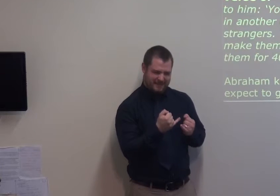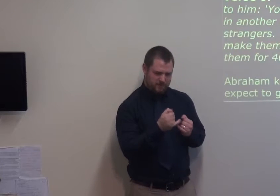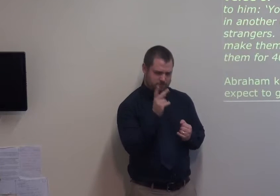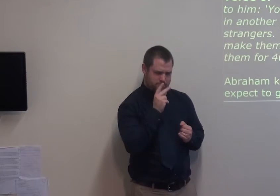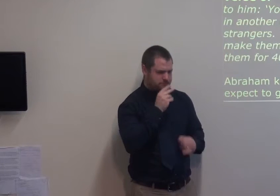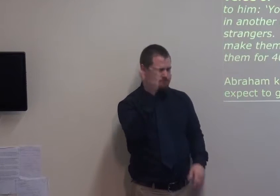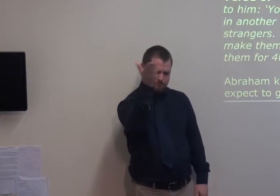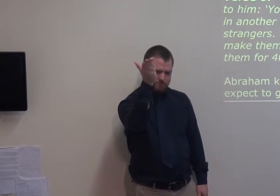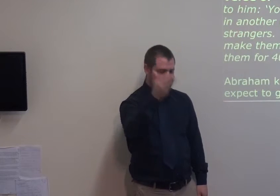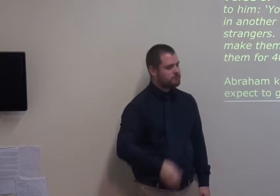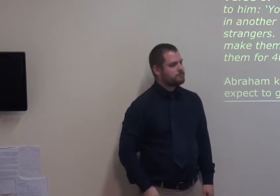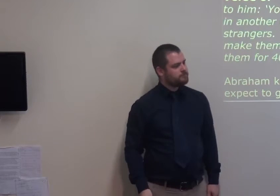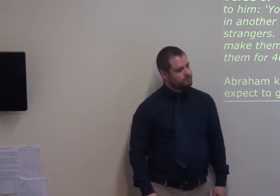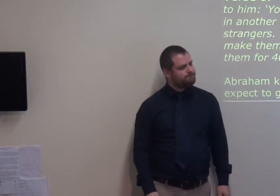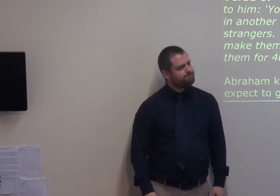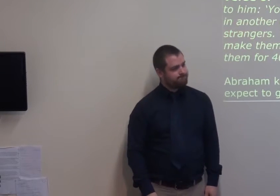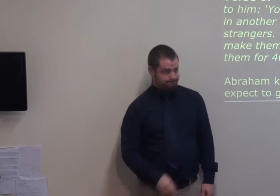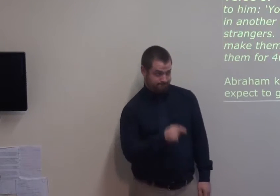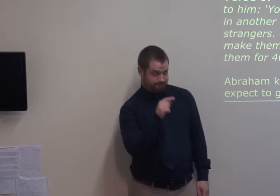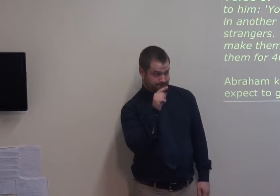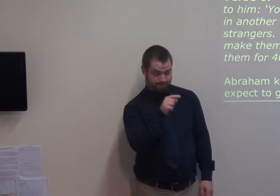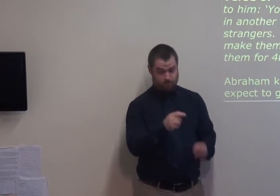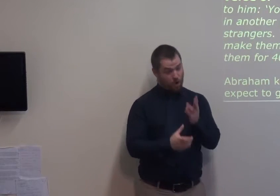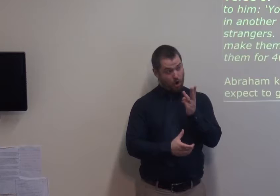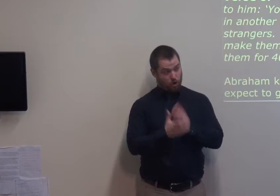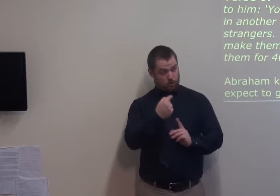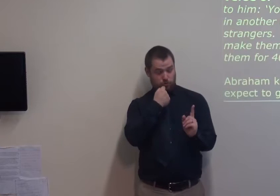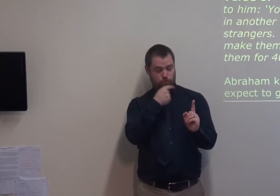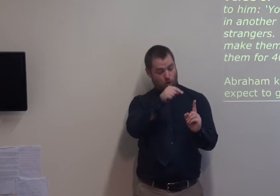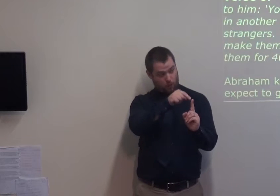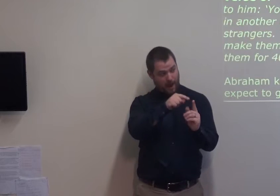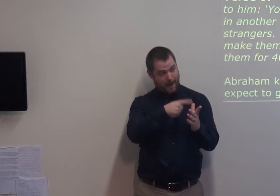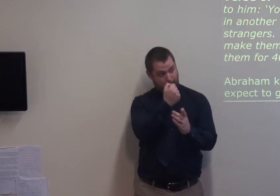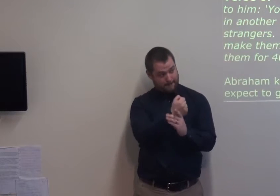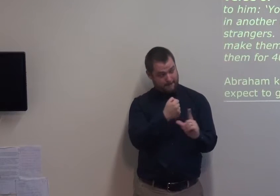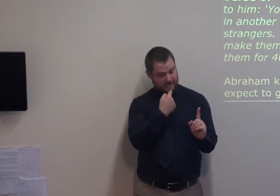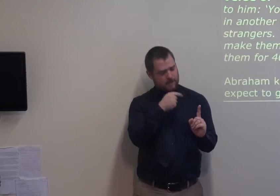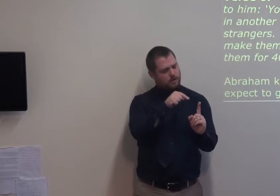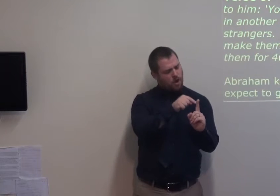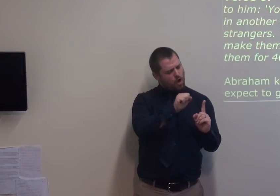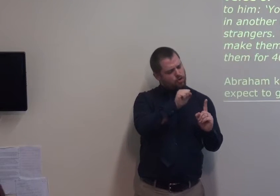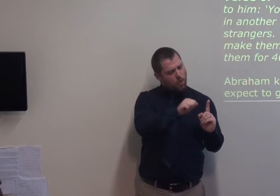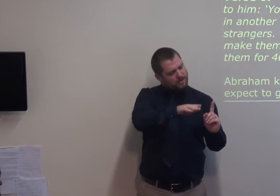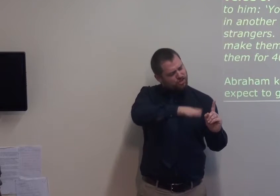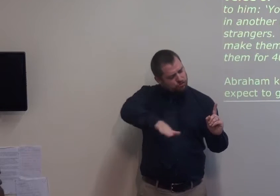Quote, this is what God said to him. Your descendants will live in another